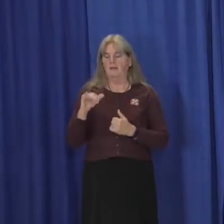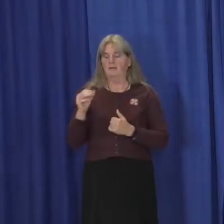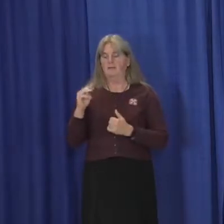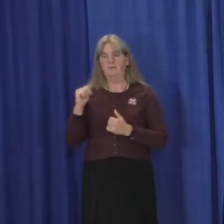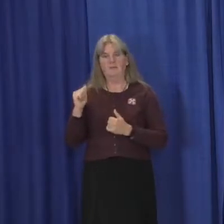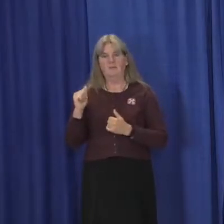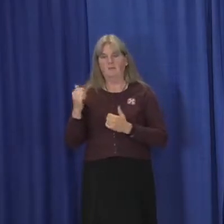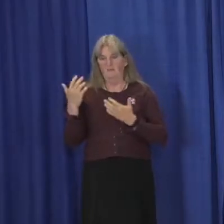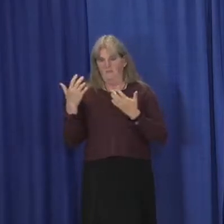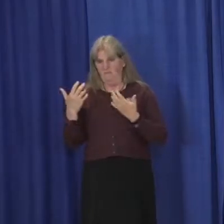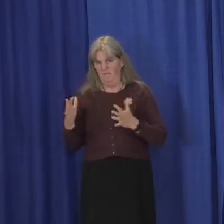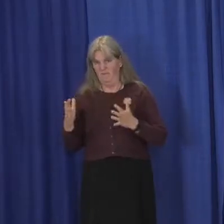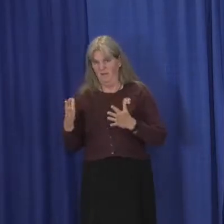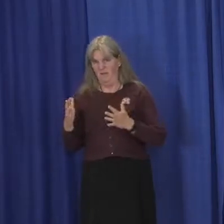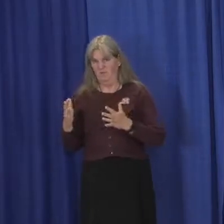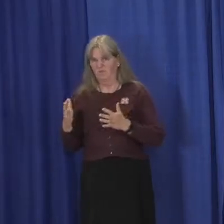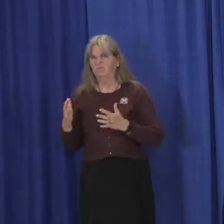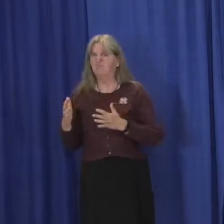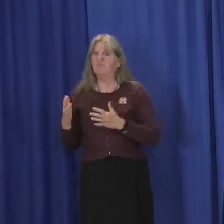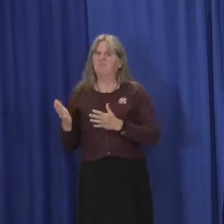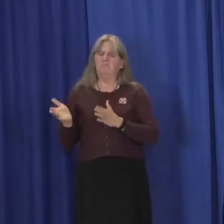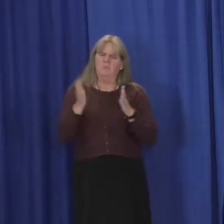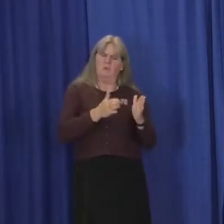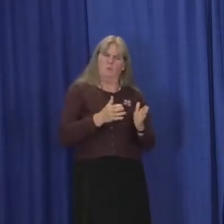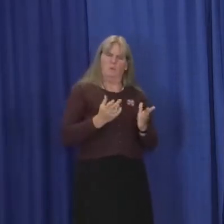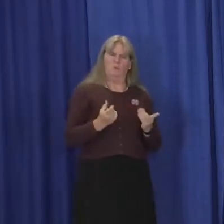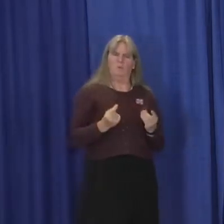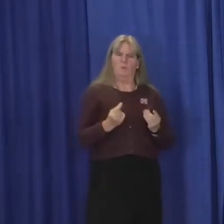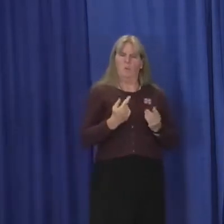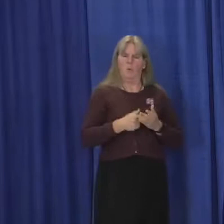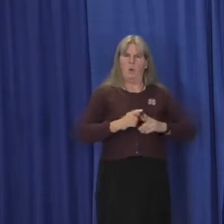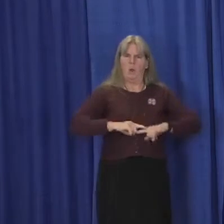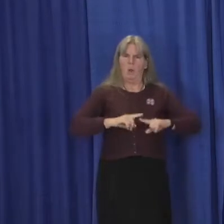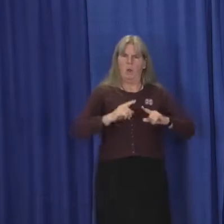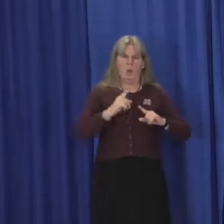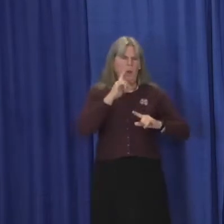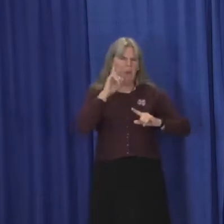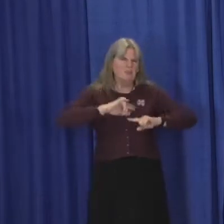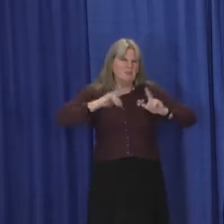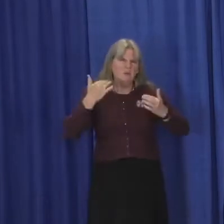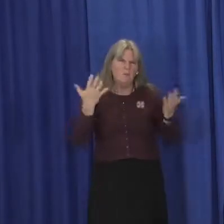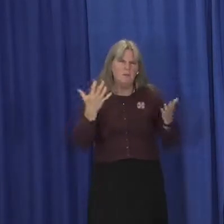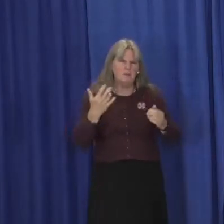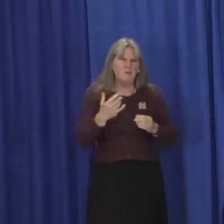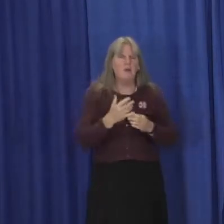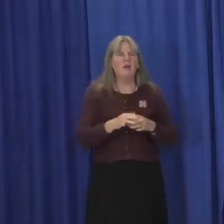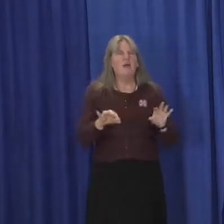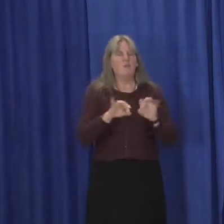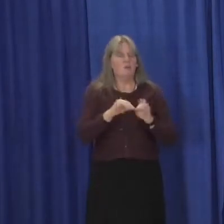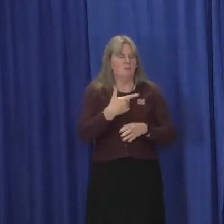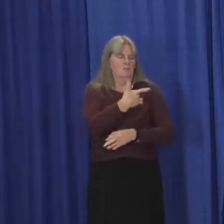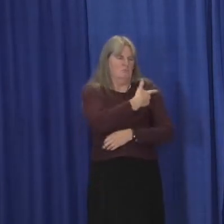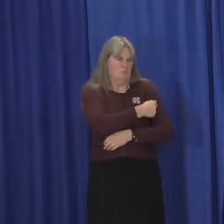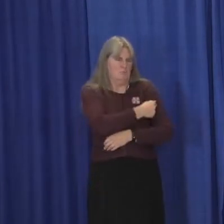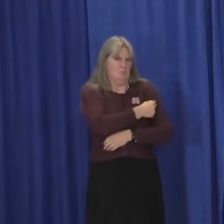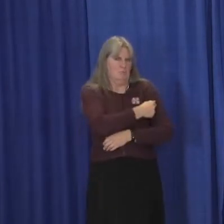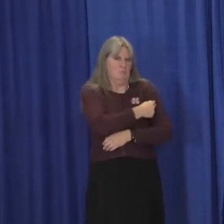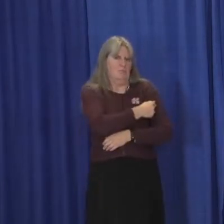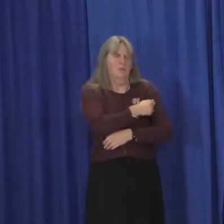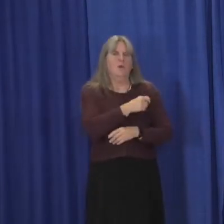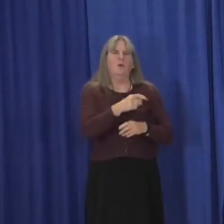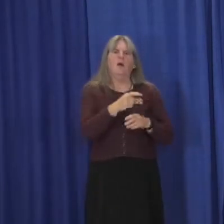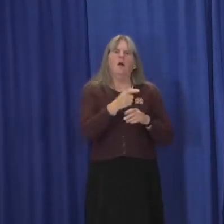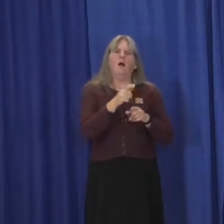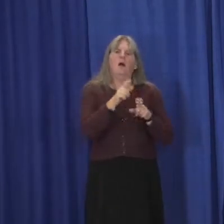Emergency Measures Act in place. In addition to being vaccinated, the layers of protection that we know